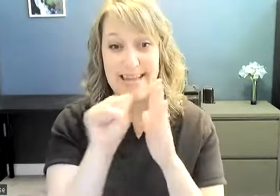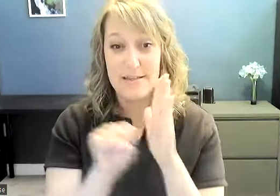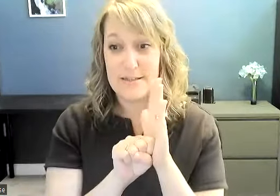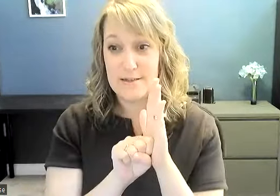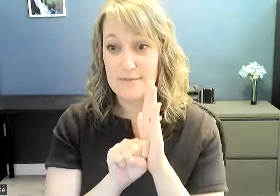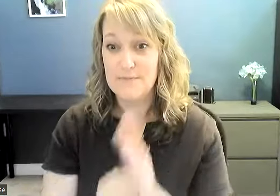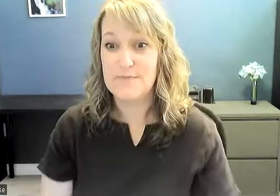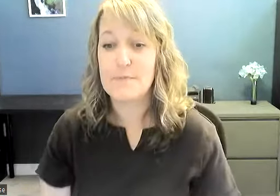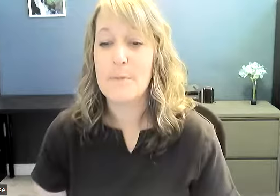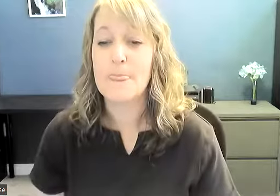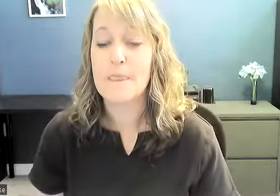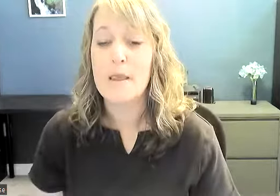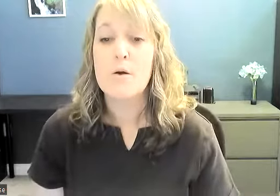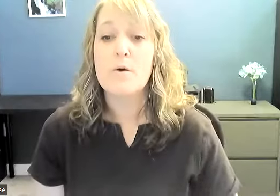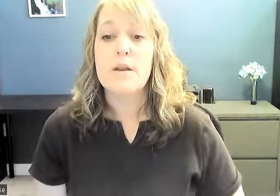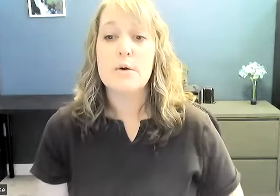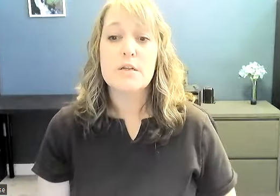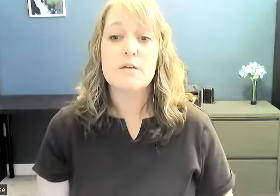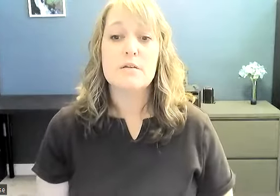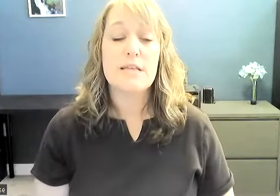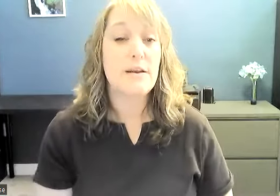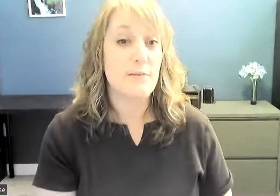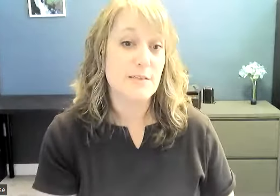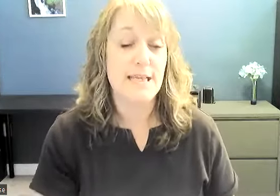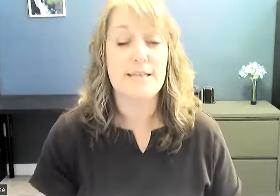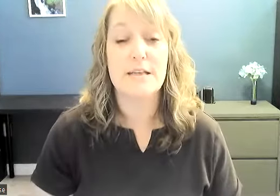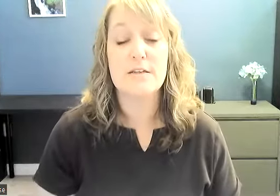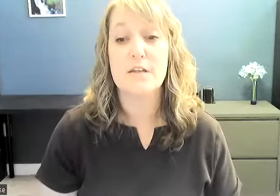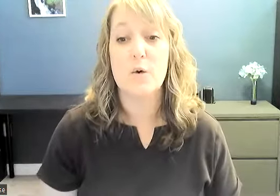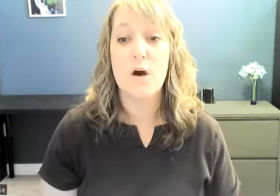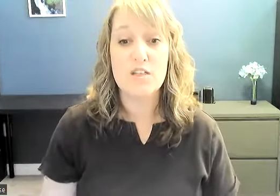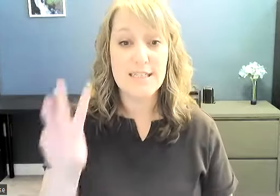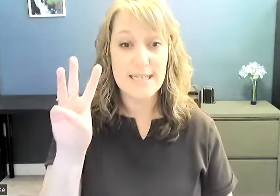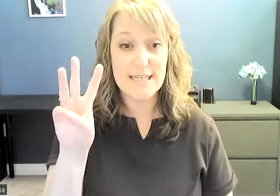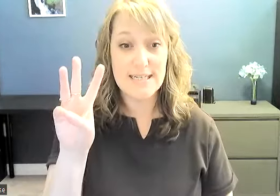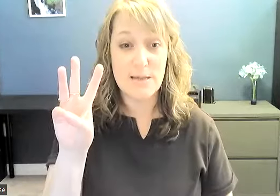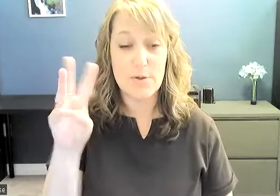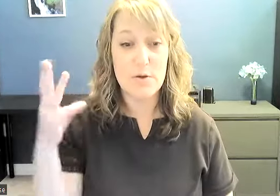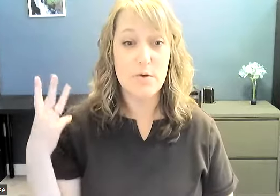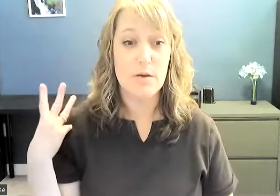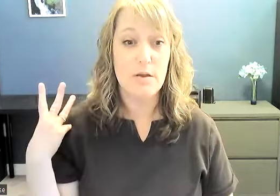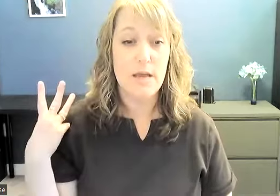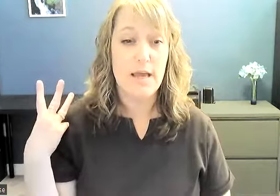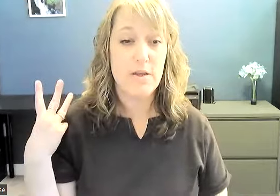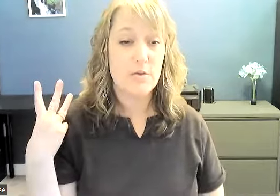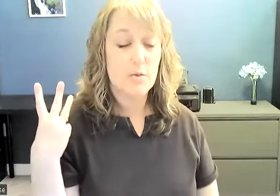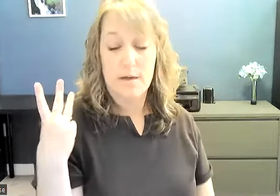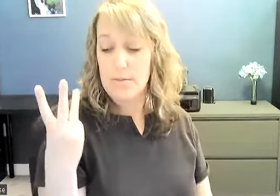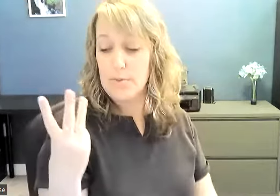State. Now we're going to sign a few states. So Washington is a W, and you put your